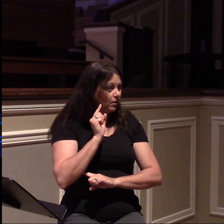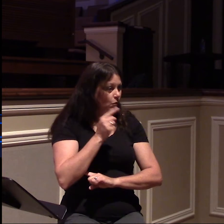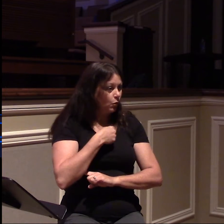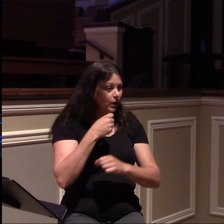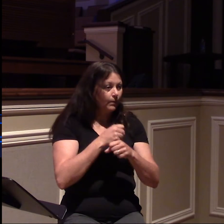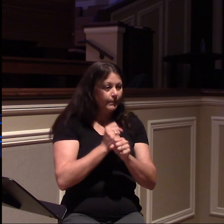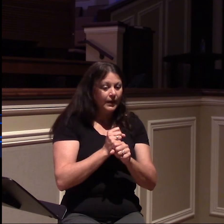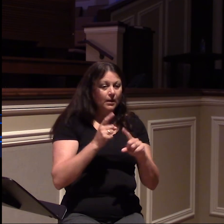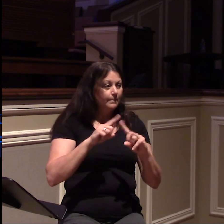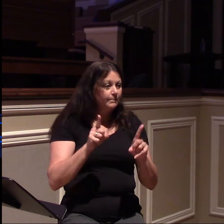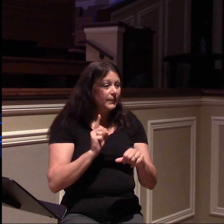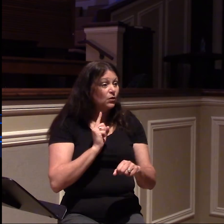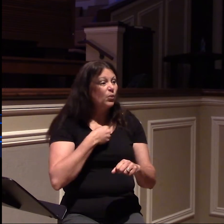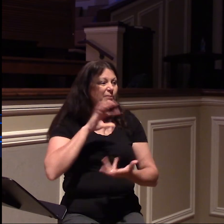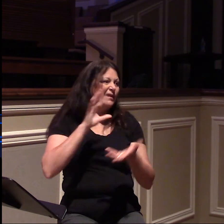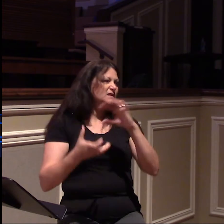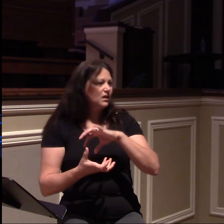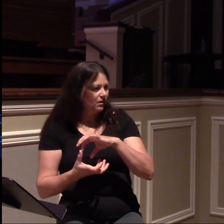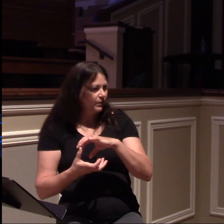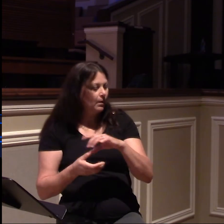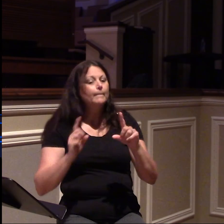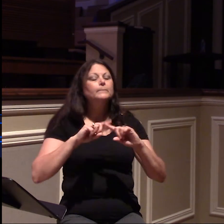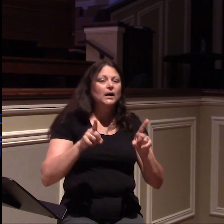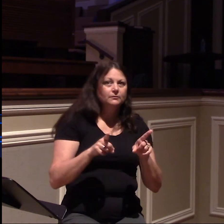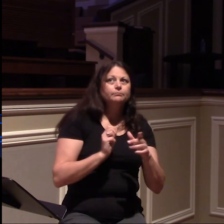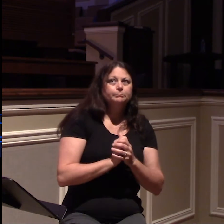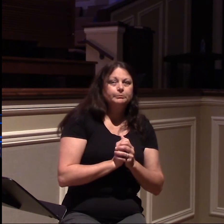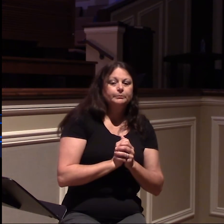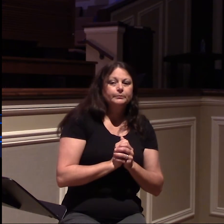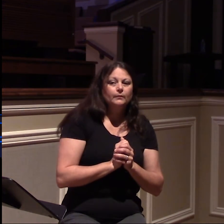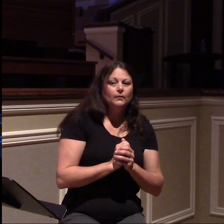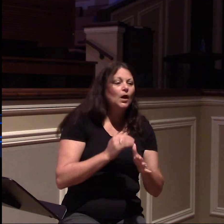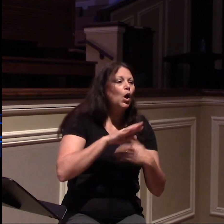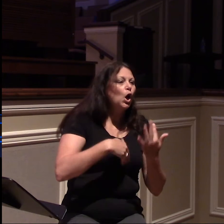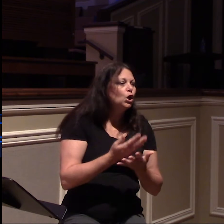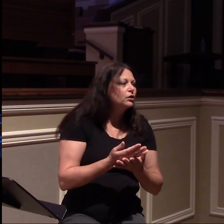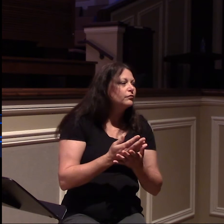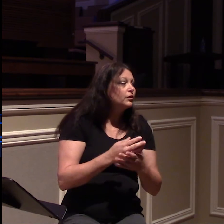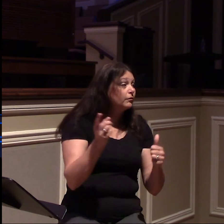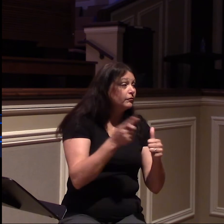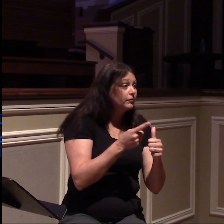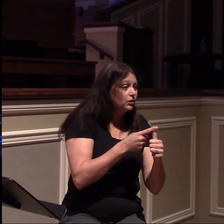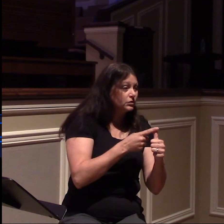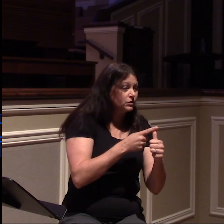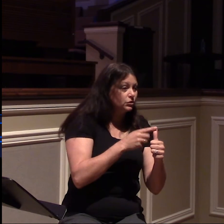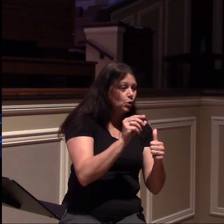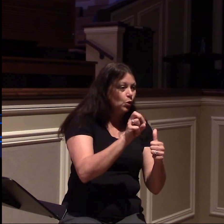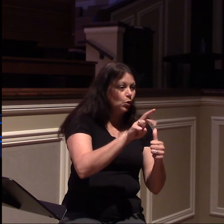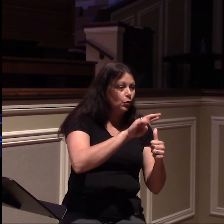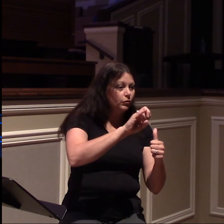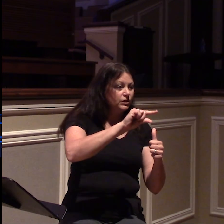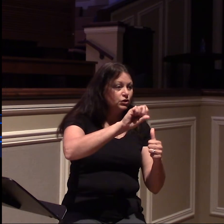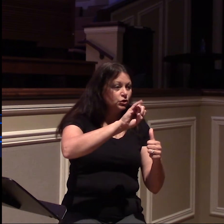the story of the good news is how God restores through the gospel all those original design plans for our image bearing, restored